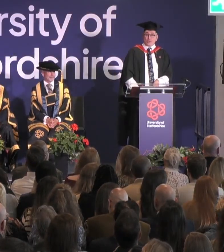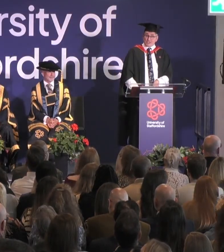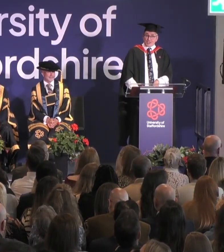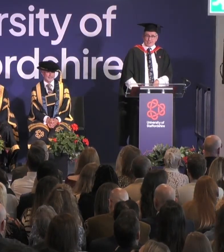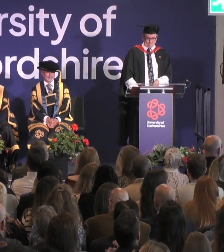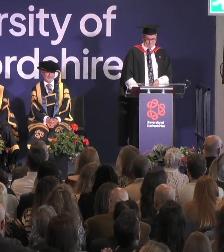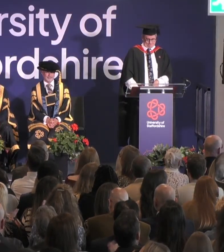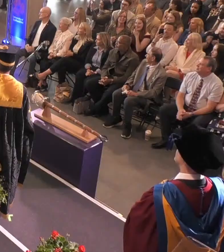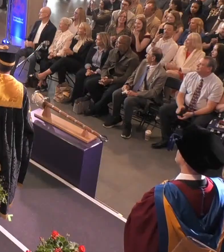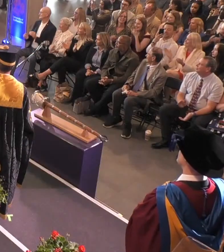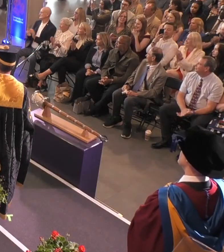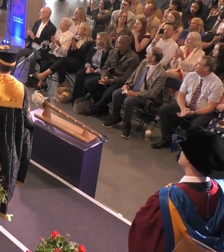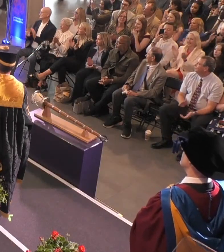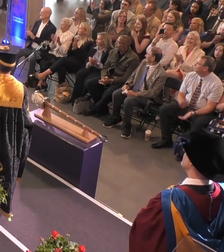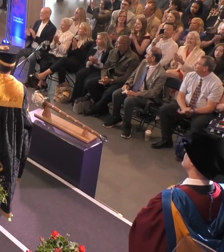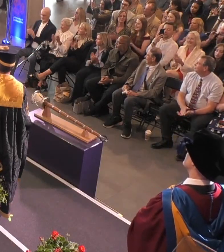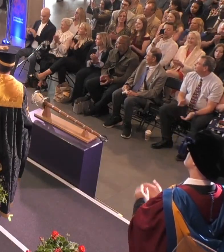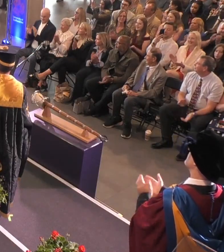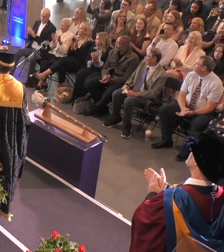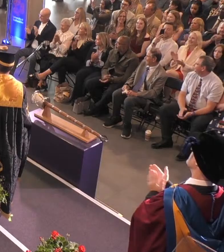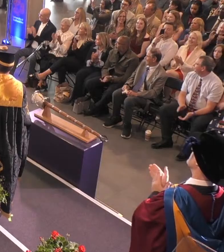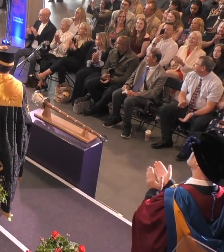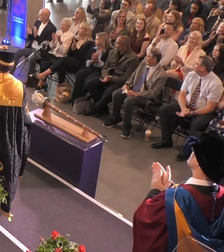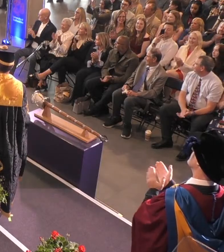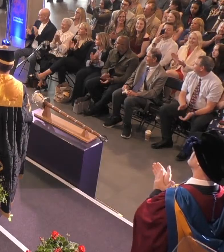Thomas Whitty.